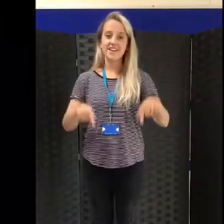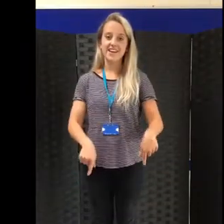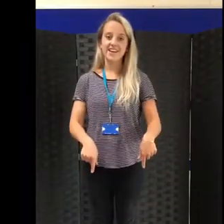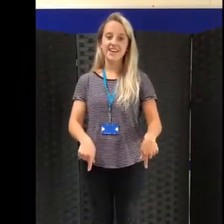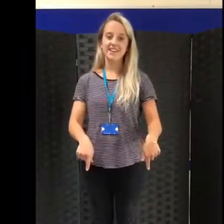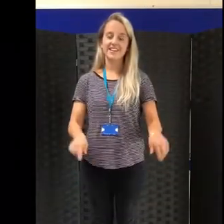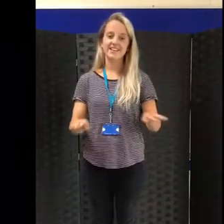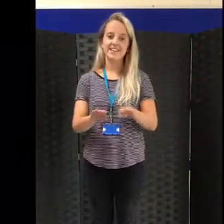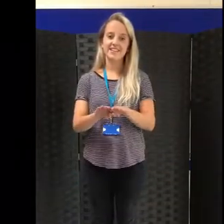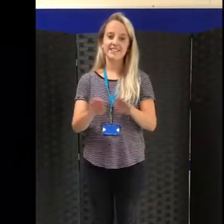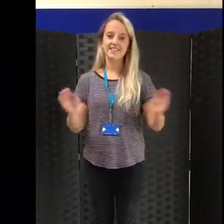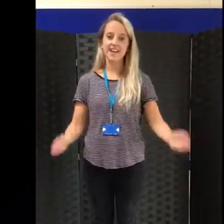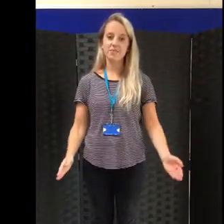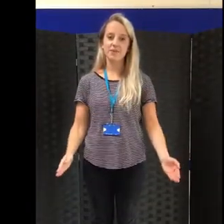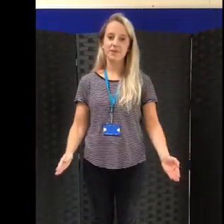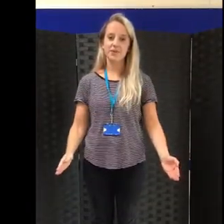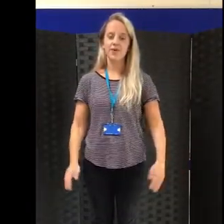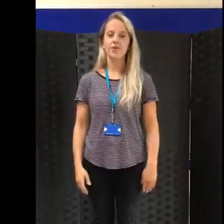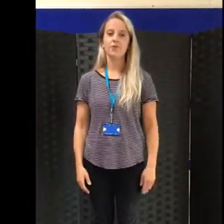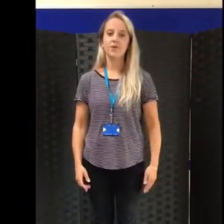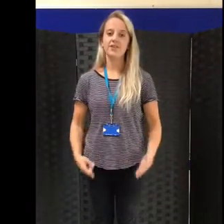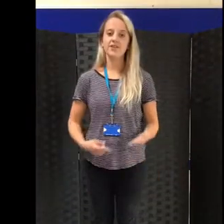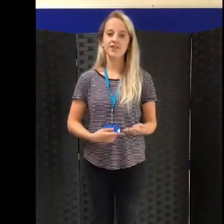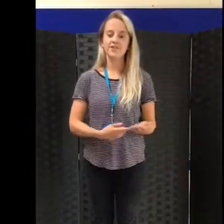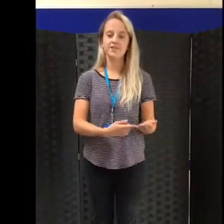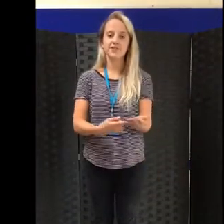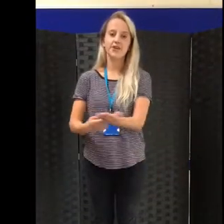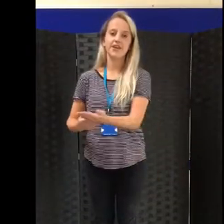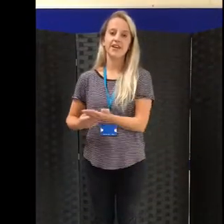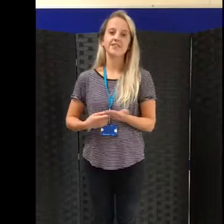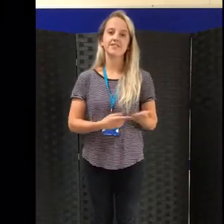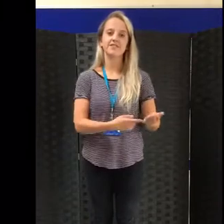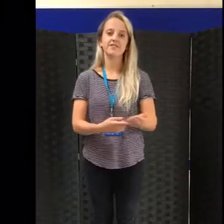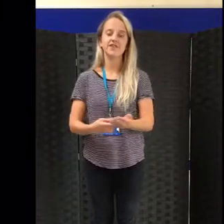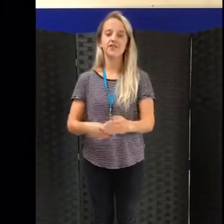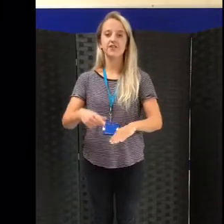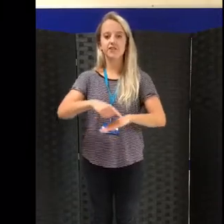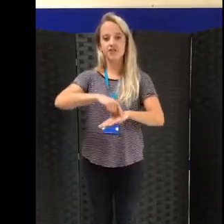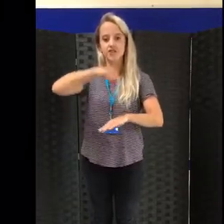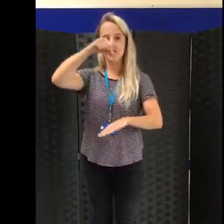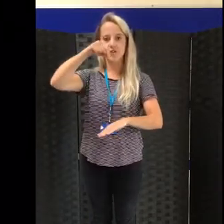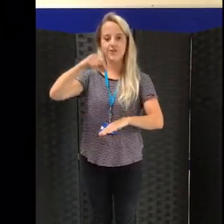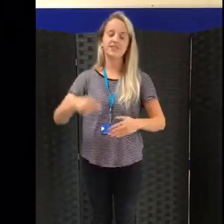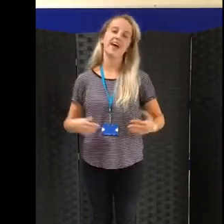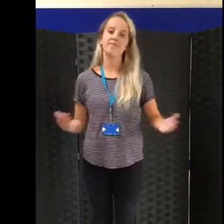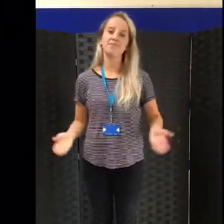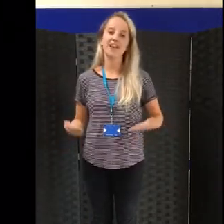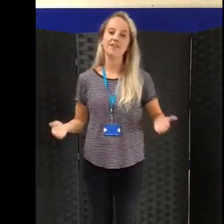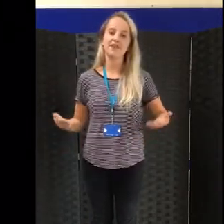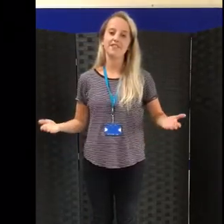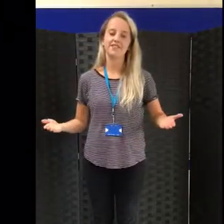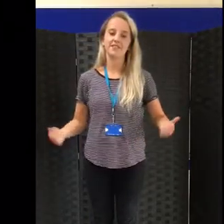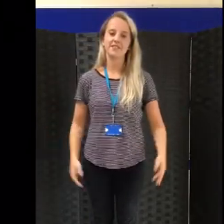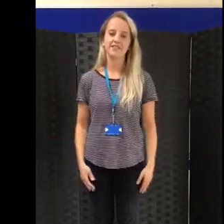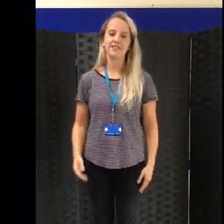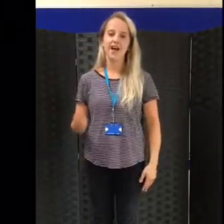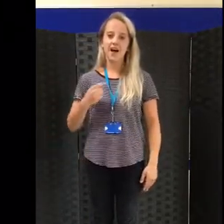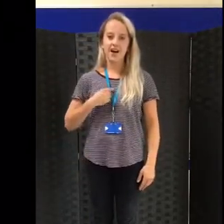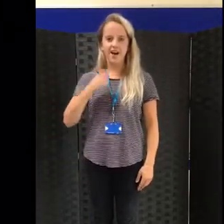And over here is a table with lots of toys for you to choose and play